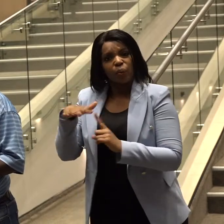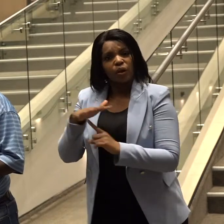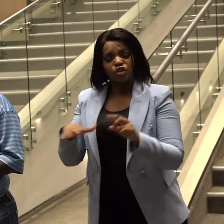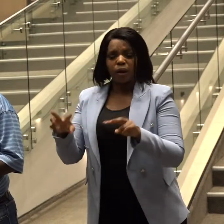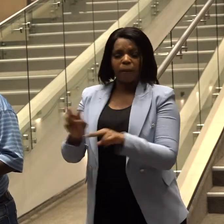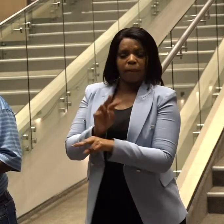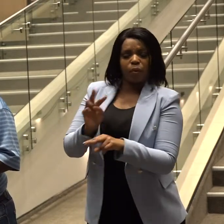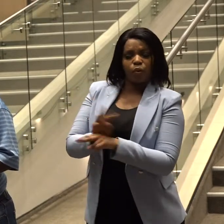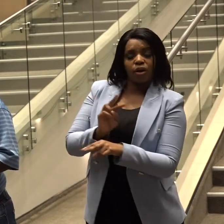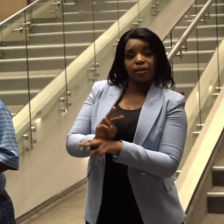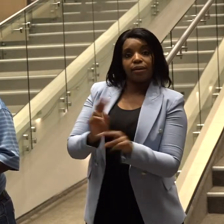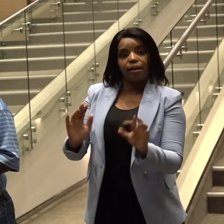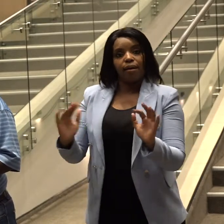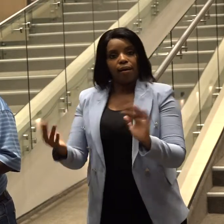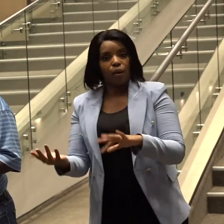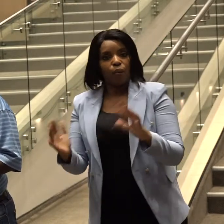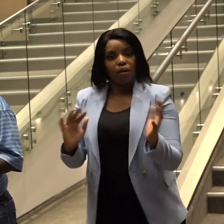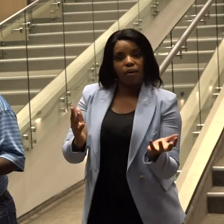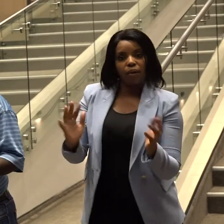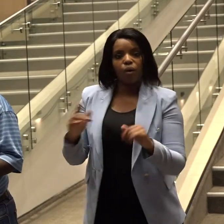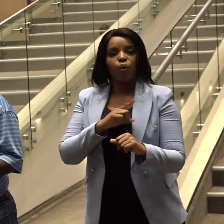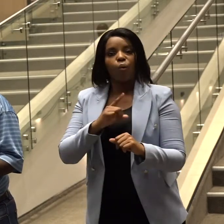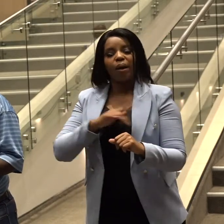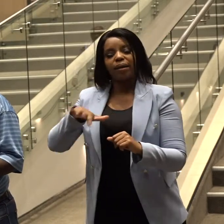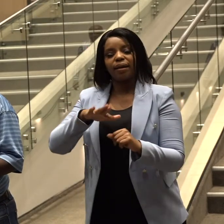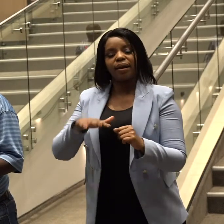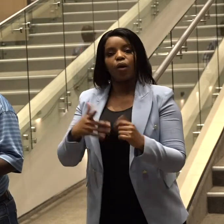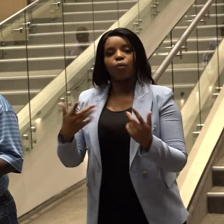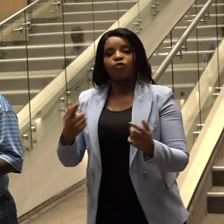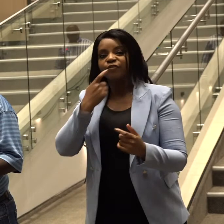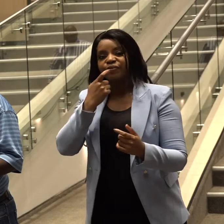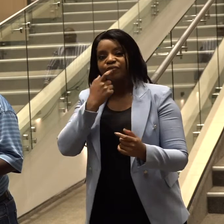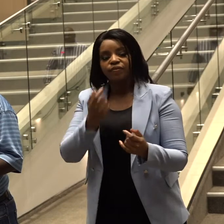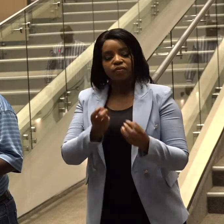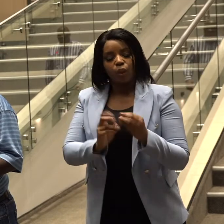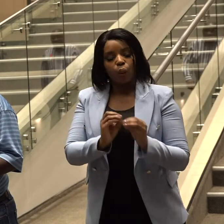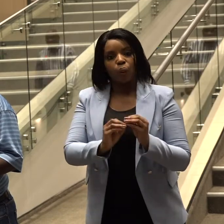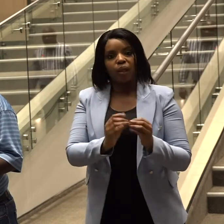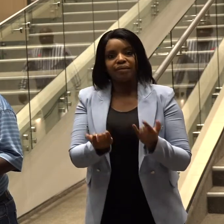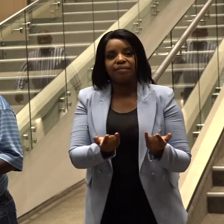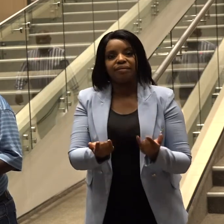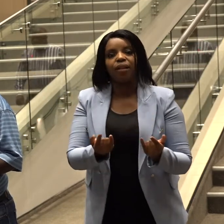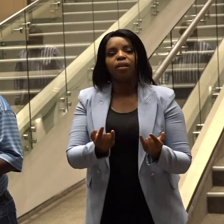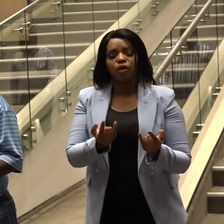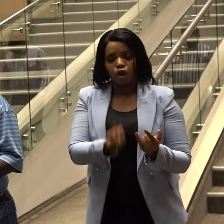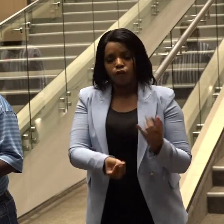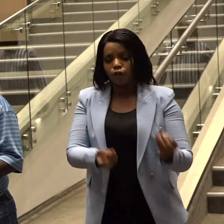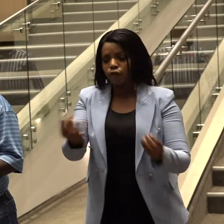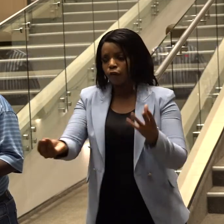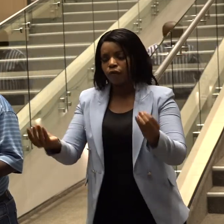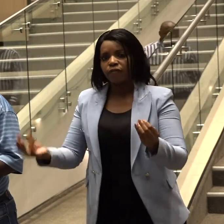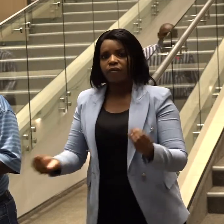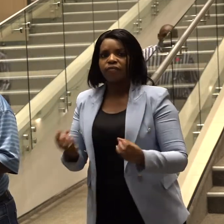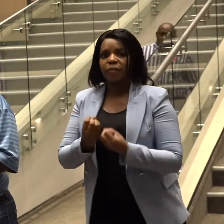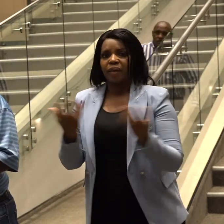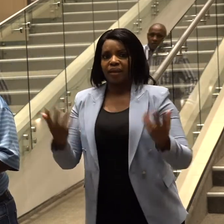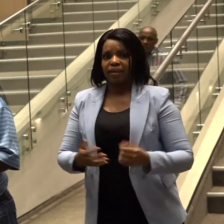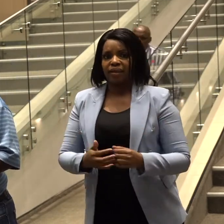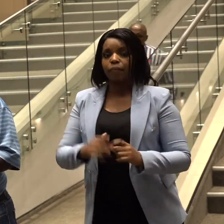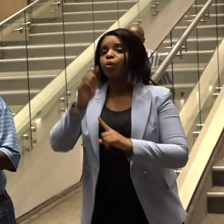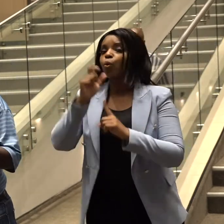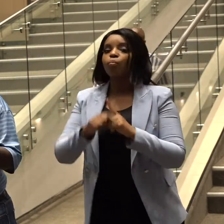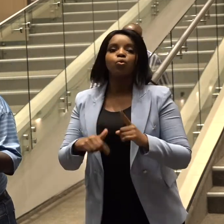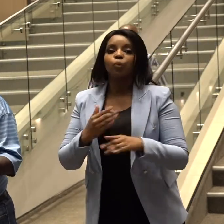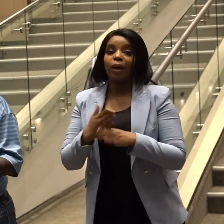that because of there are a lot of scrap yards so if the somebody's not working and then